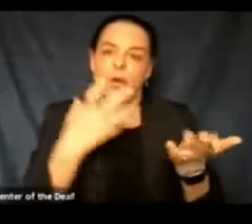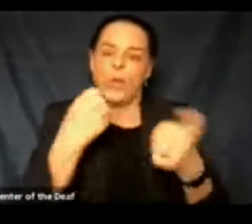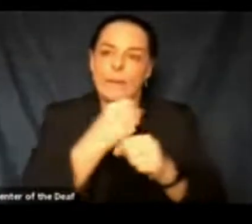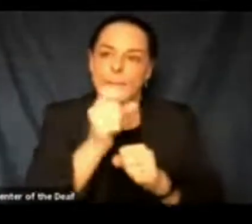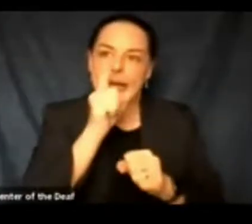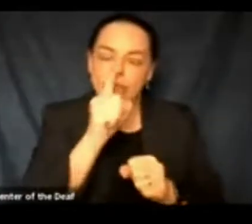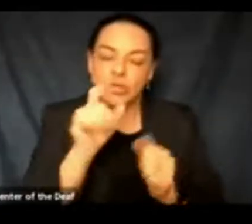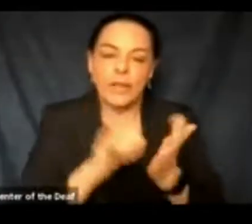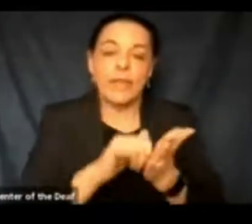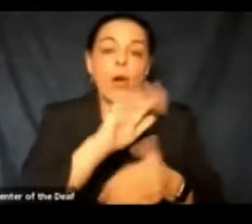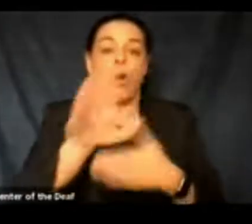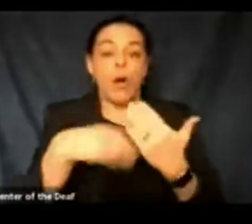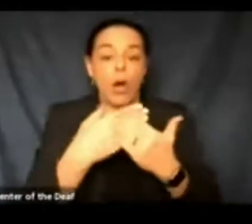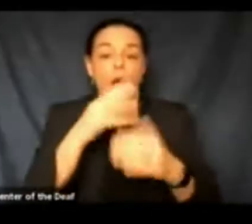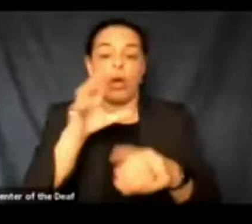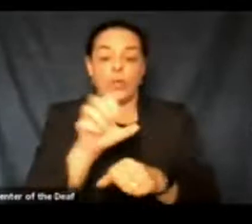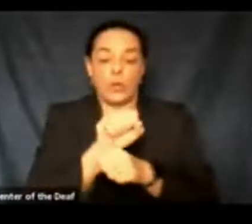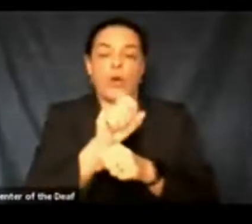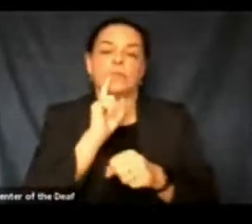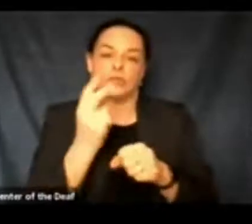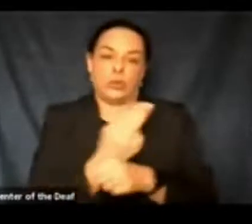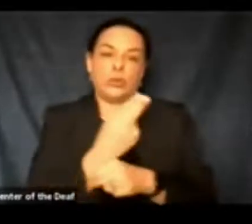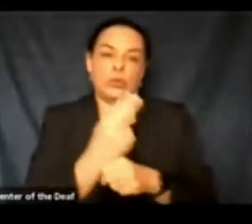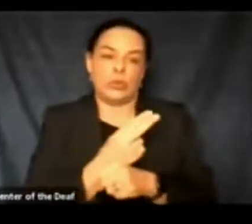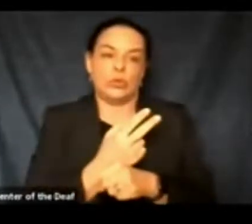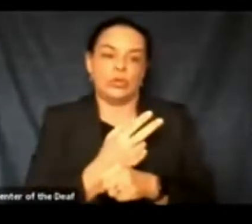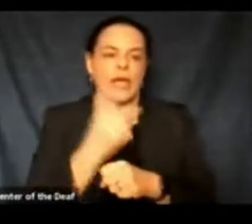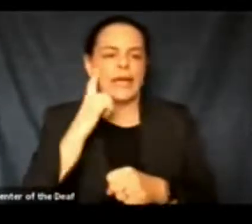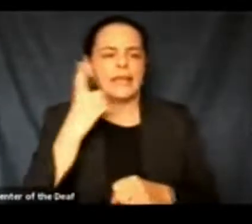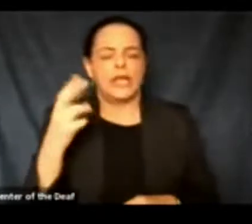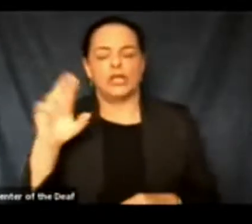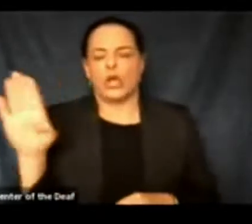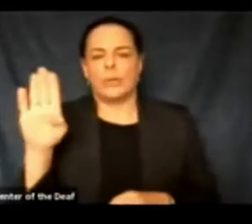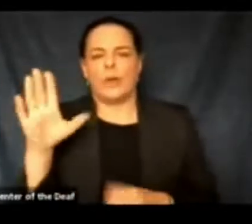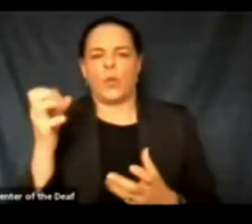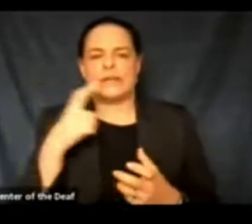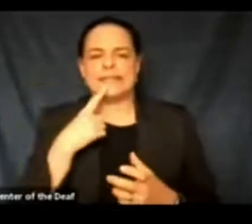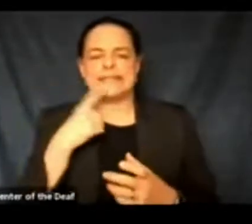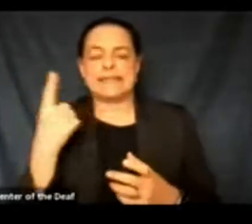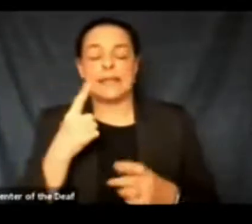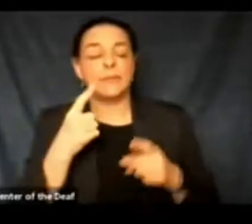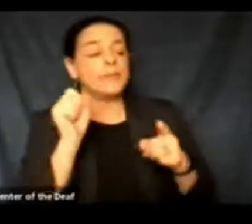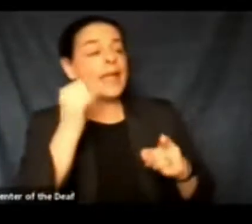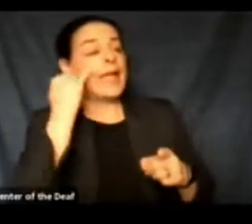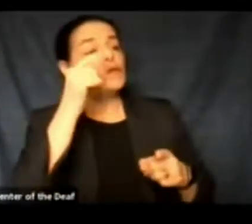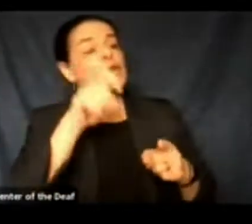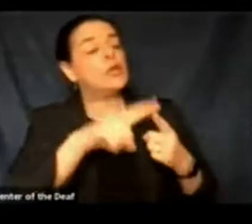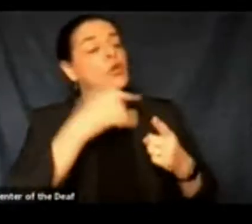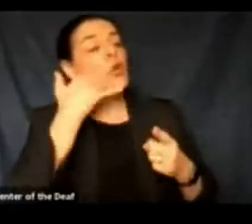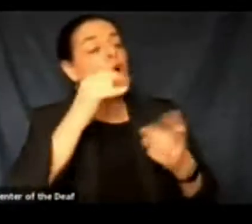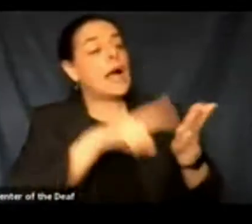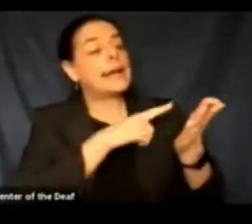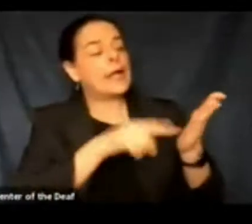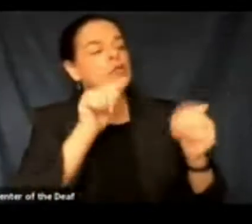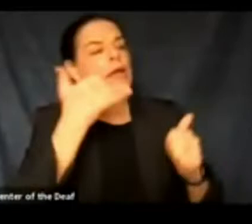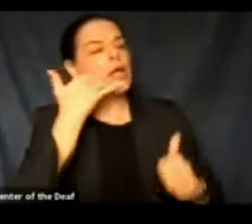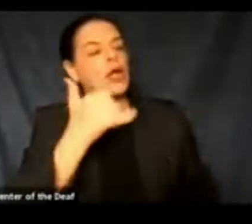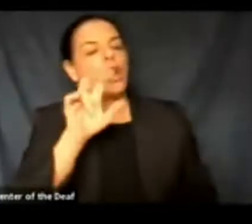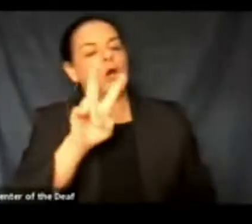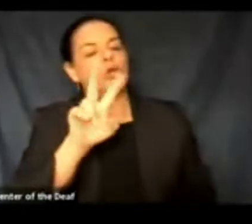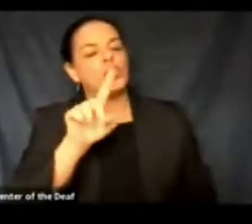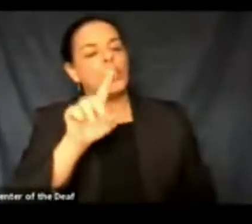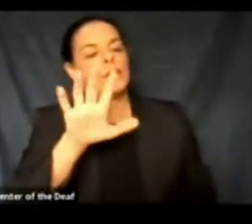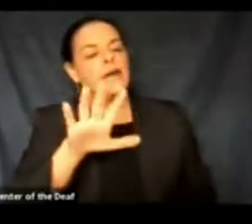that all the appointments are utilized. I think Dr. Buchanan wants to say something. Sure. And if you do need to call and cancel, you can call the